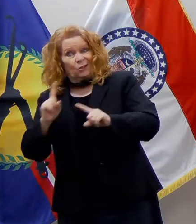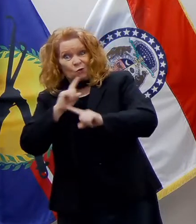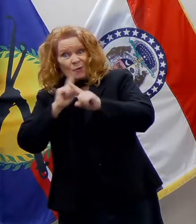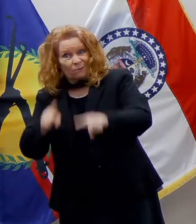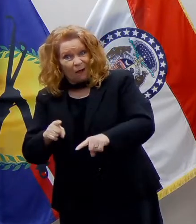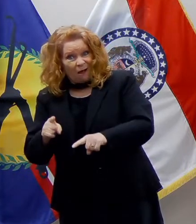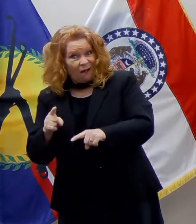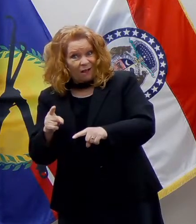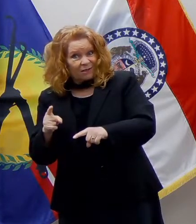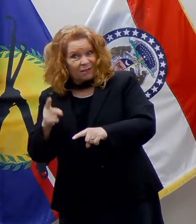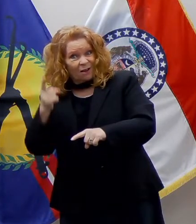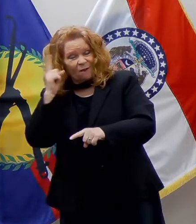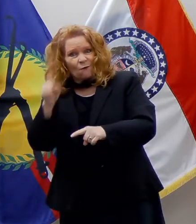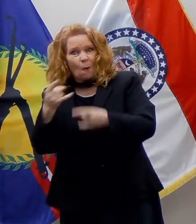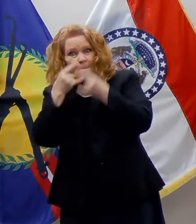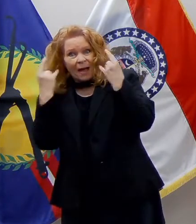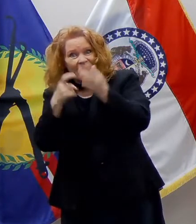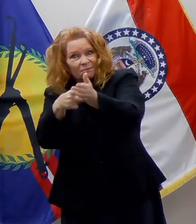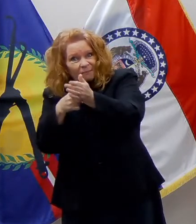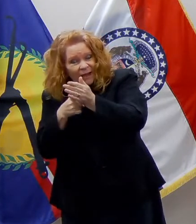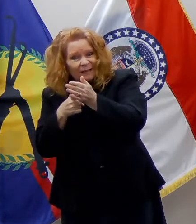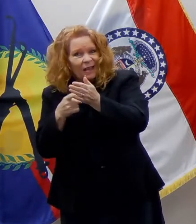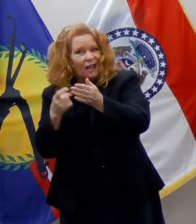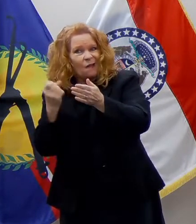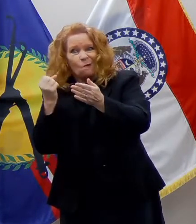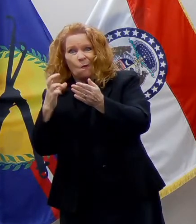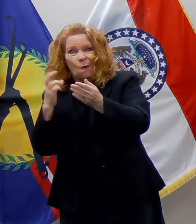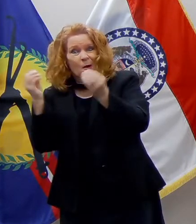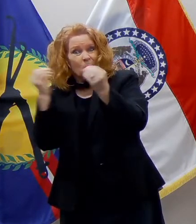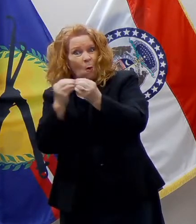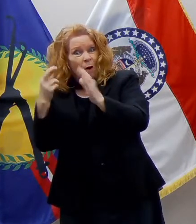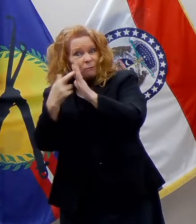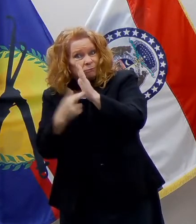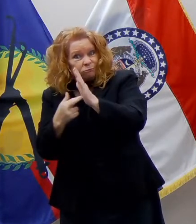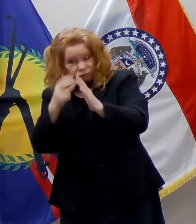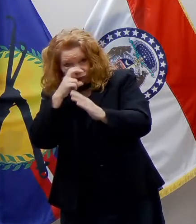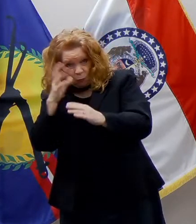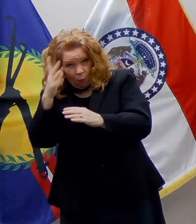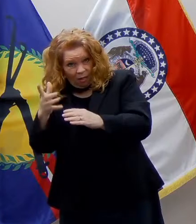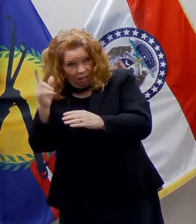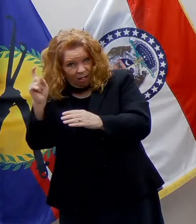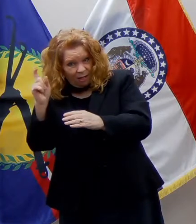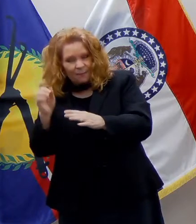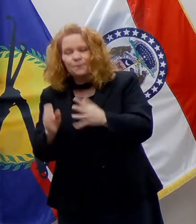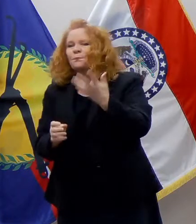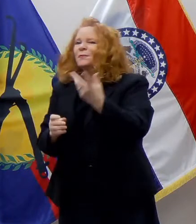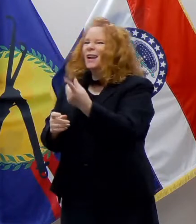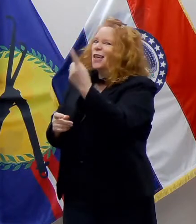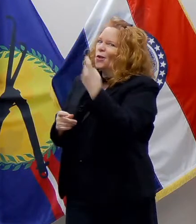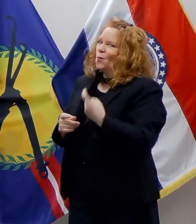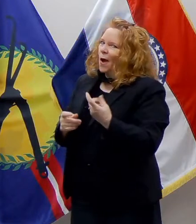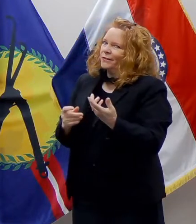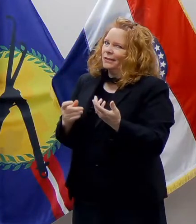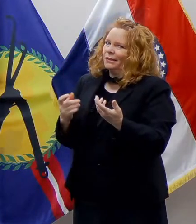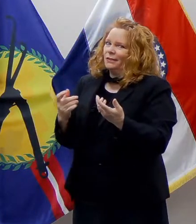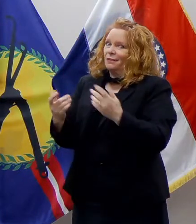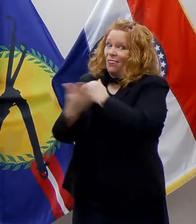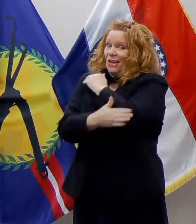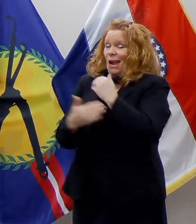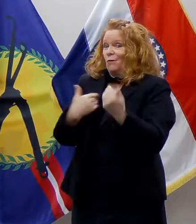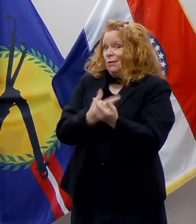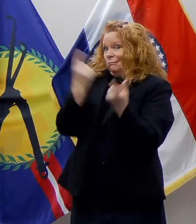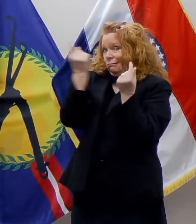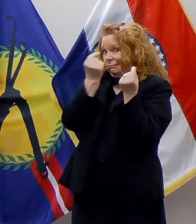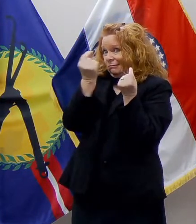as far as mask mandate goes, or any kind of Yeah, so the question is what measures is the county considering